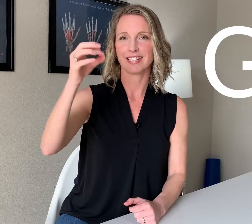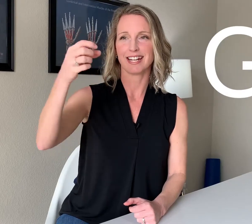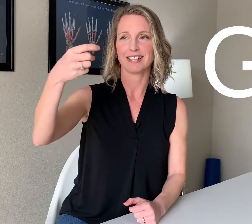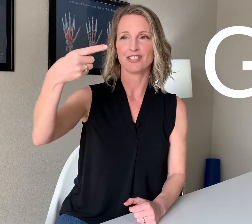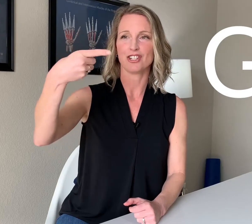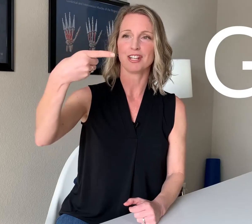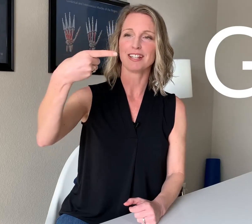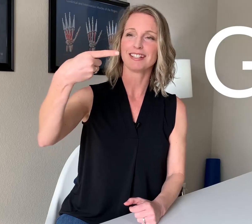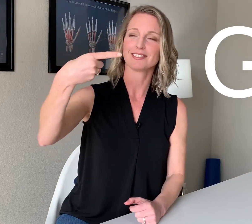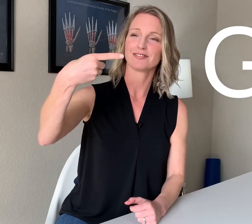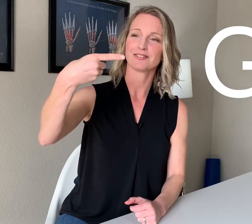And G.